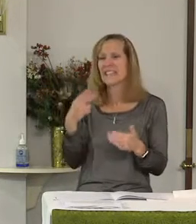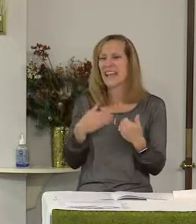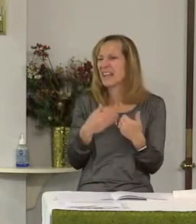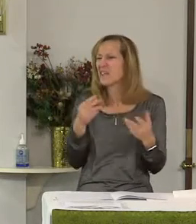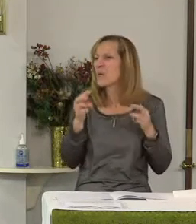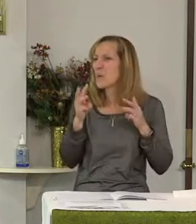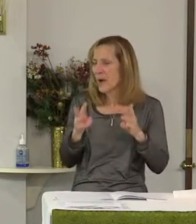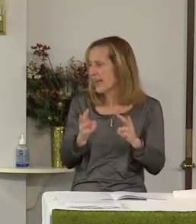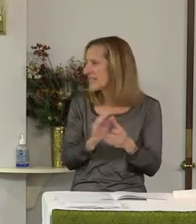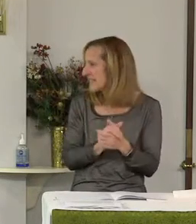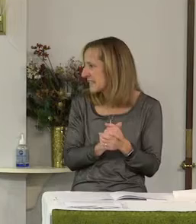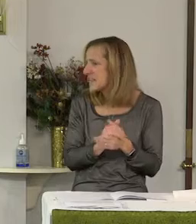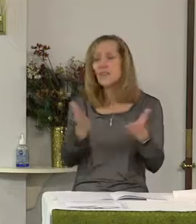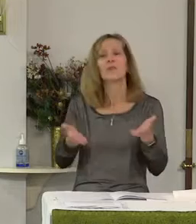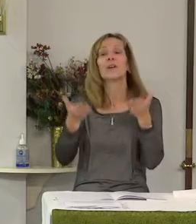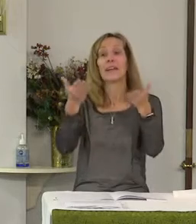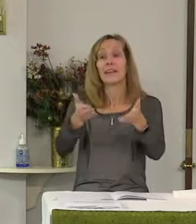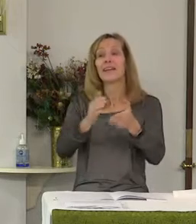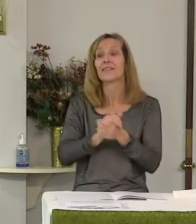are ways that you can give.